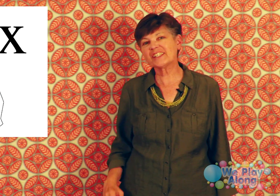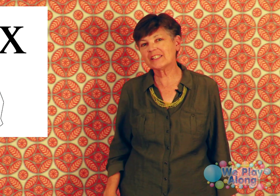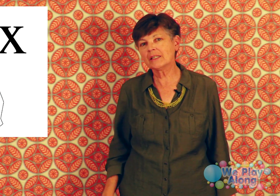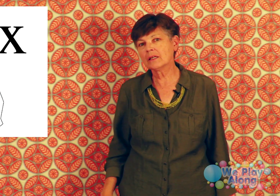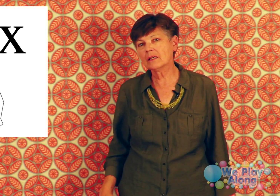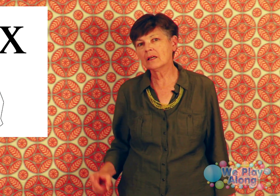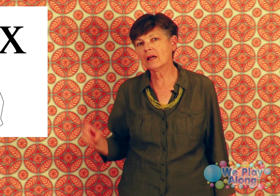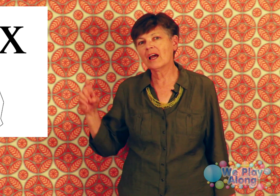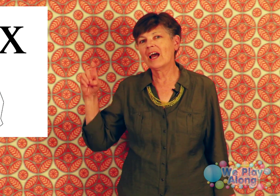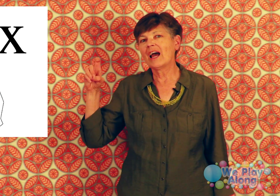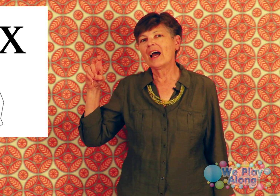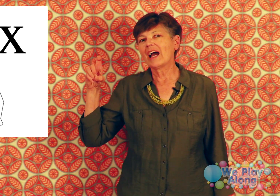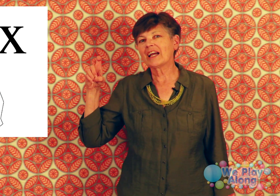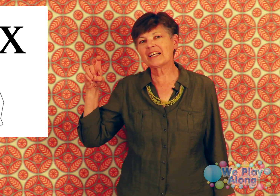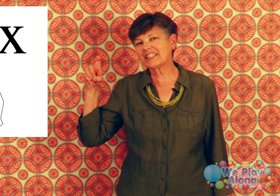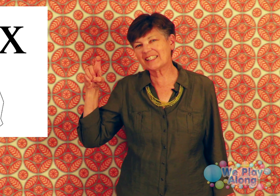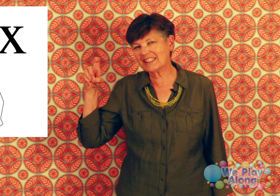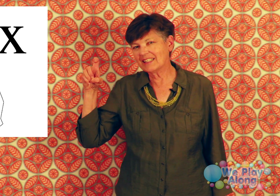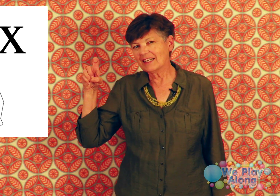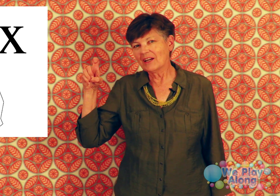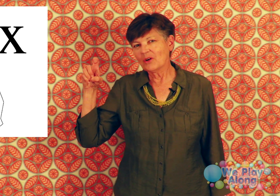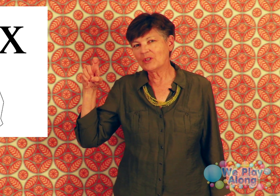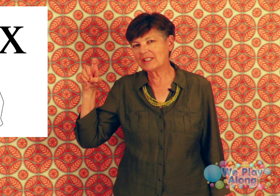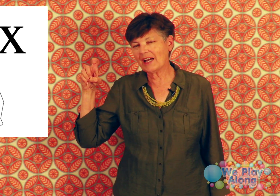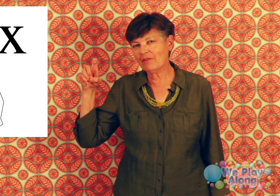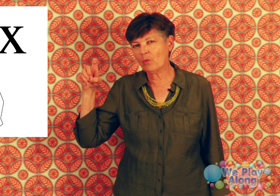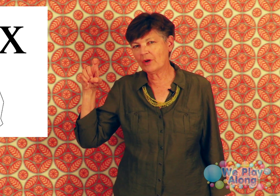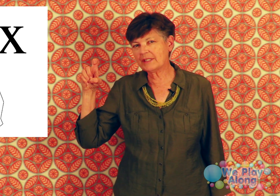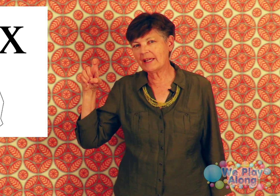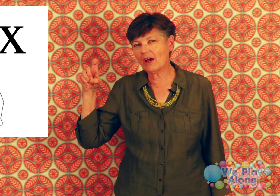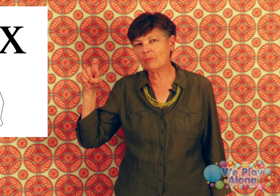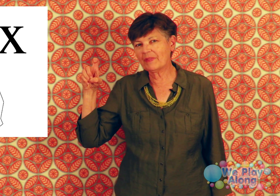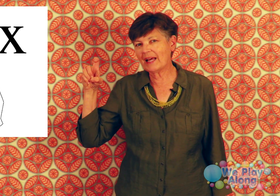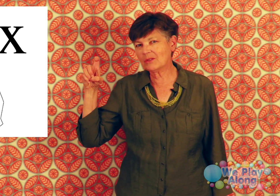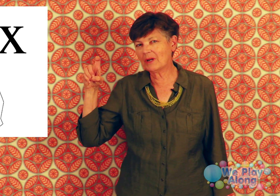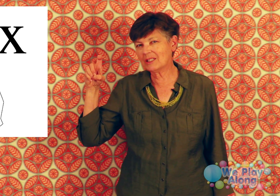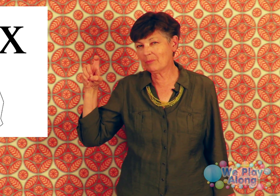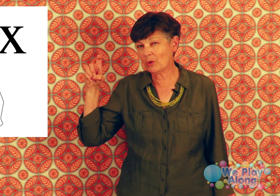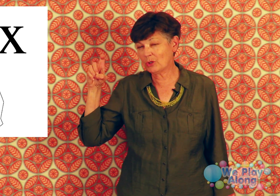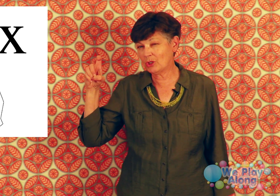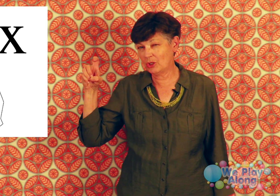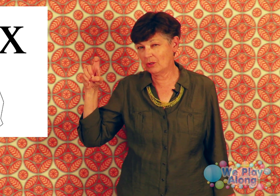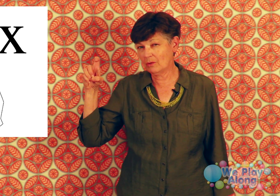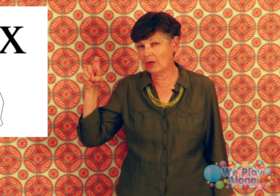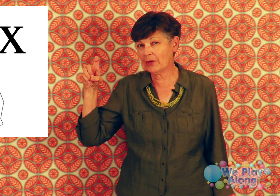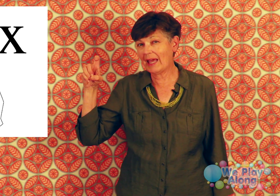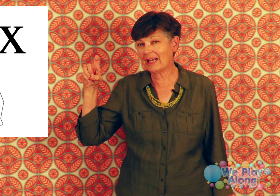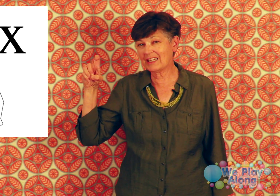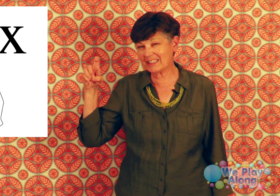X, X, which is kind of a weird sound, but that's what it's supposed to do. Okay,